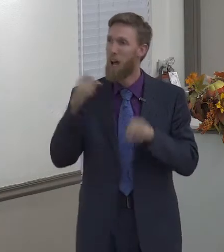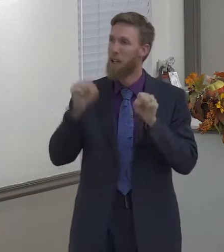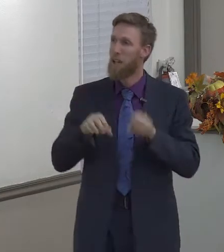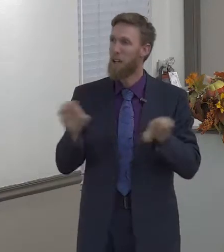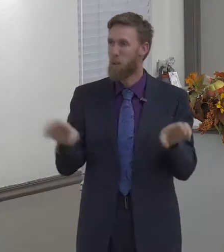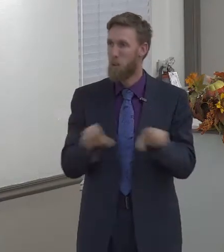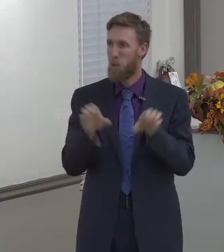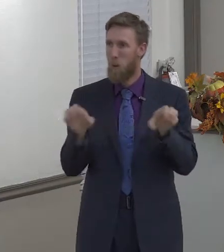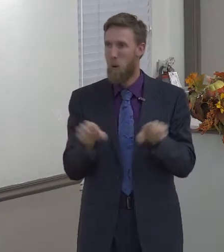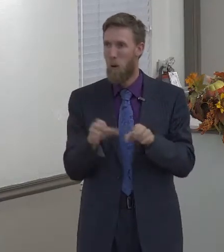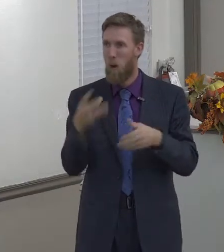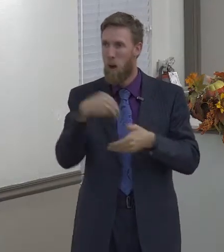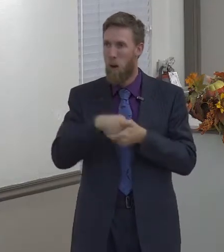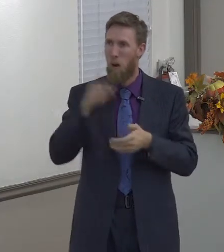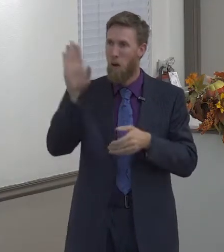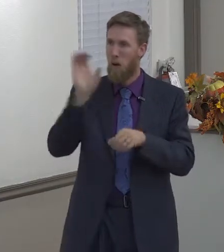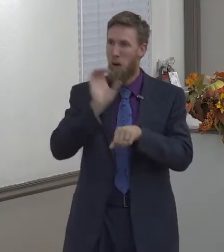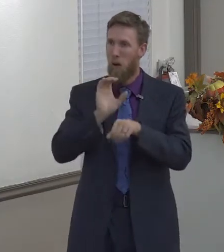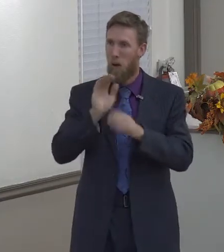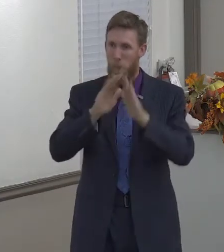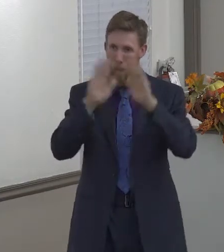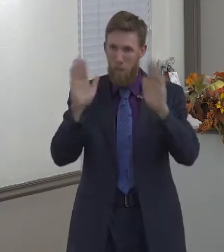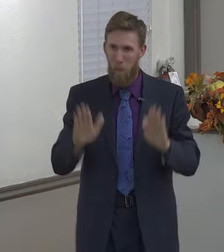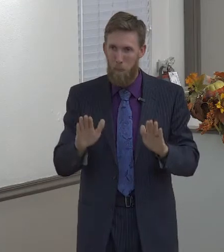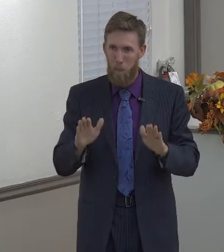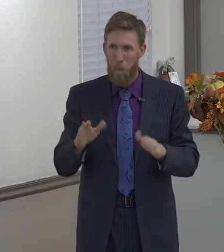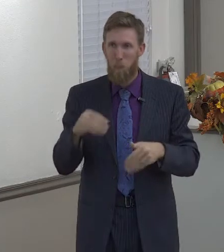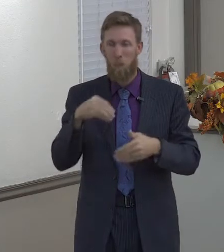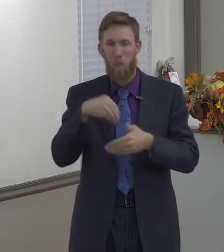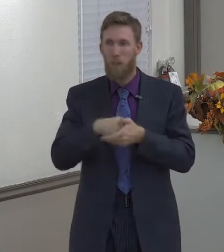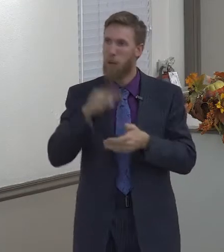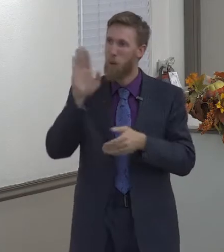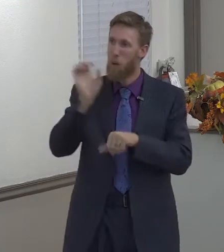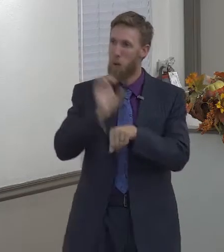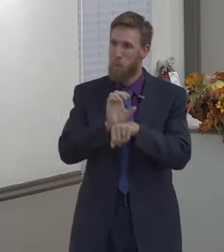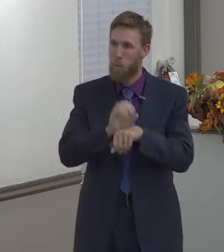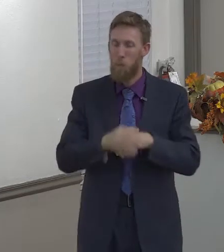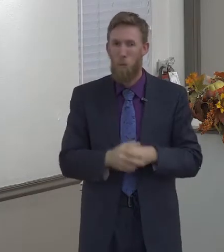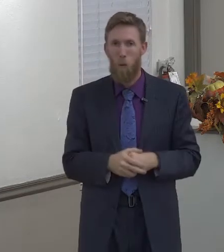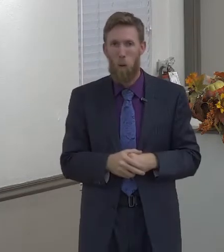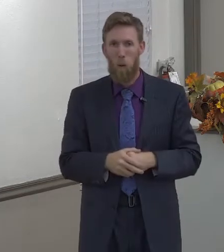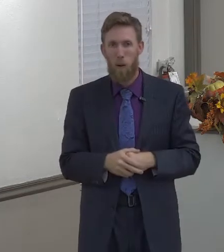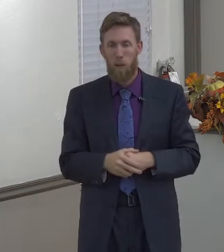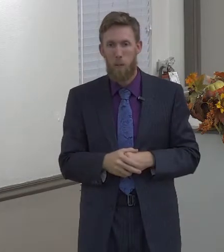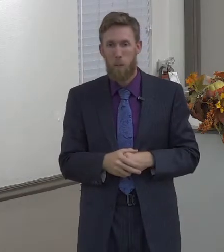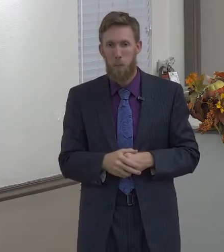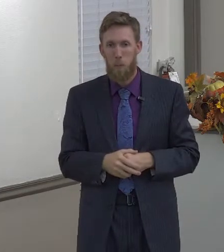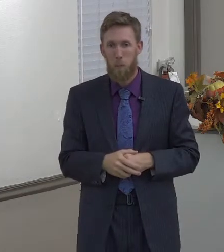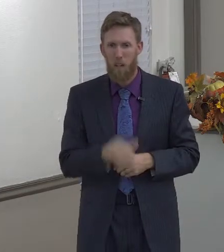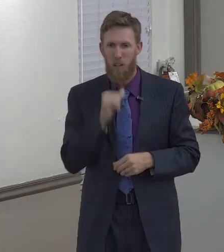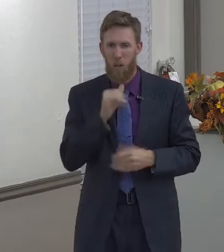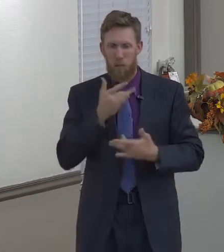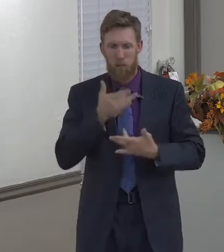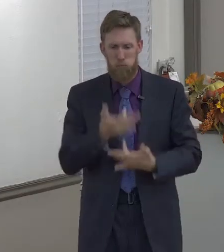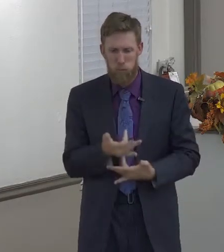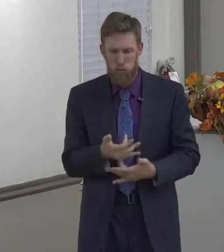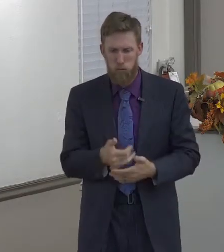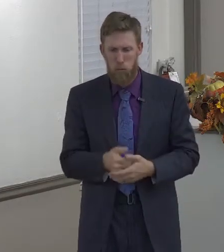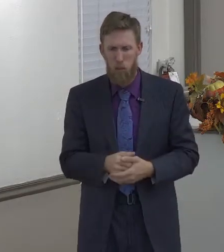yourself over what you don't have is comparing yourself to somebody else and thinking you're better than